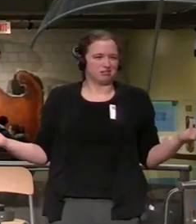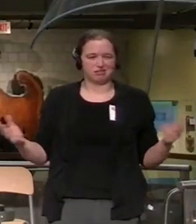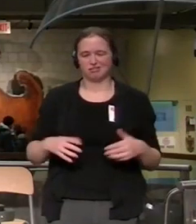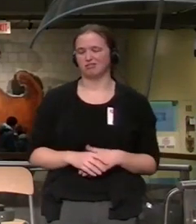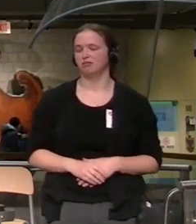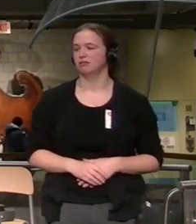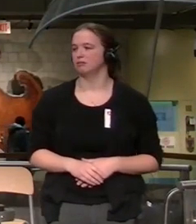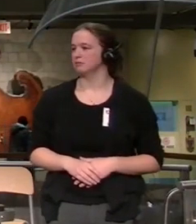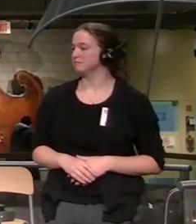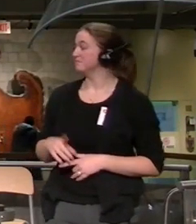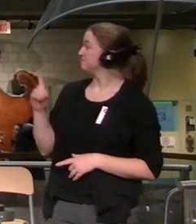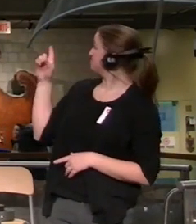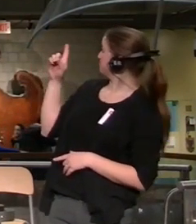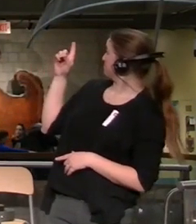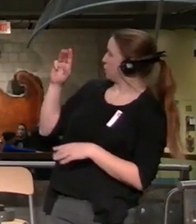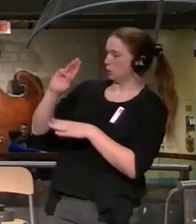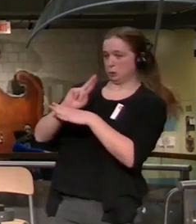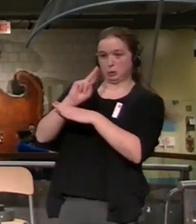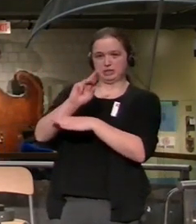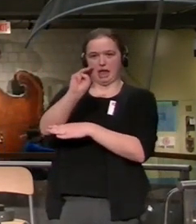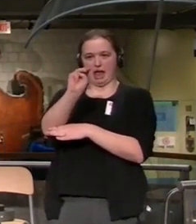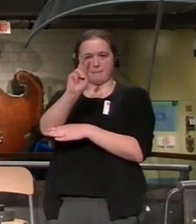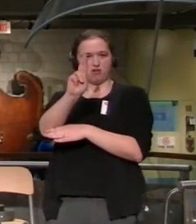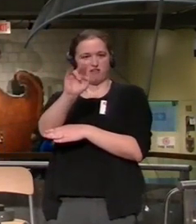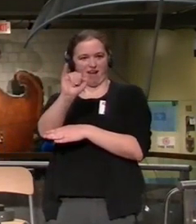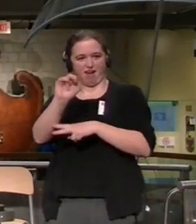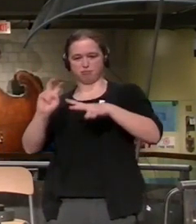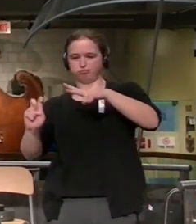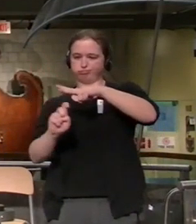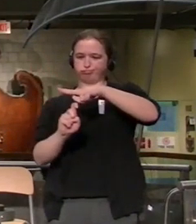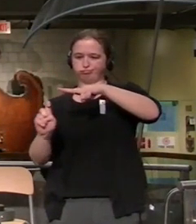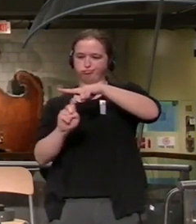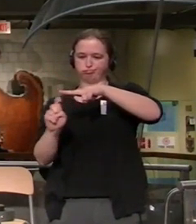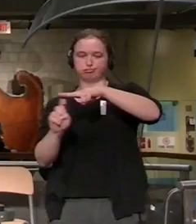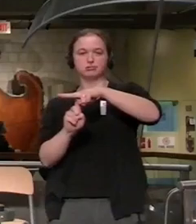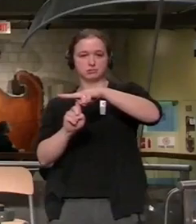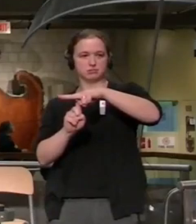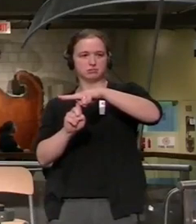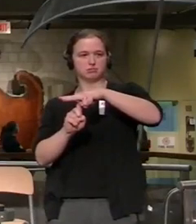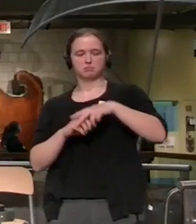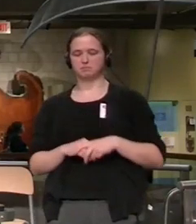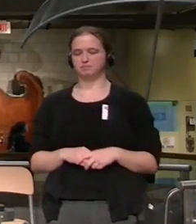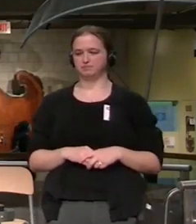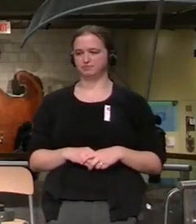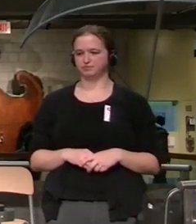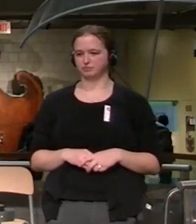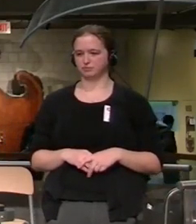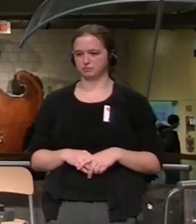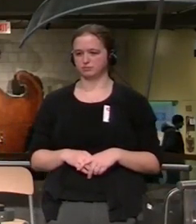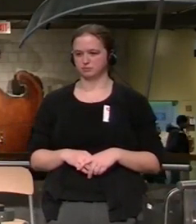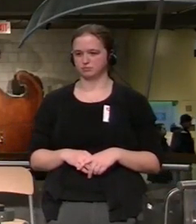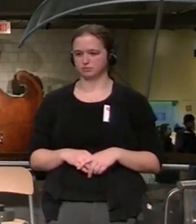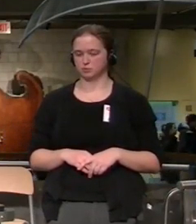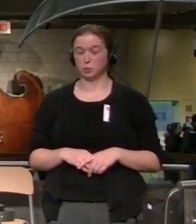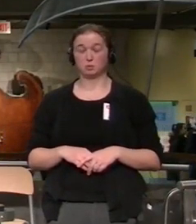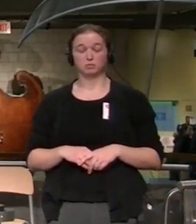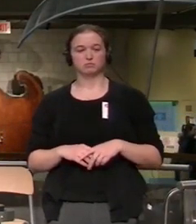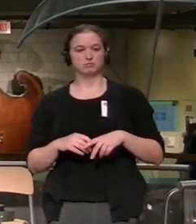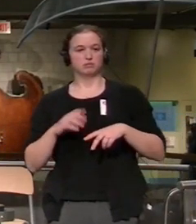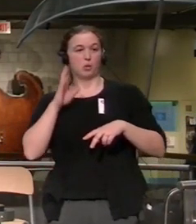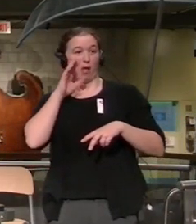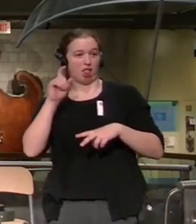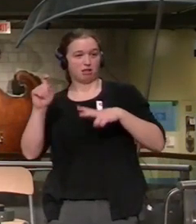it's non-invasive. It provides a window into the brain, providing high-resolution information for us. So we can